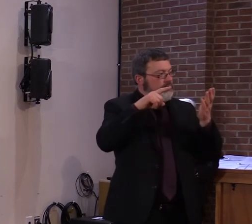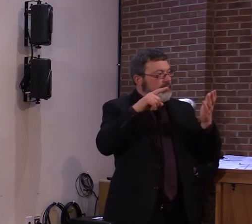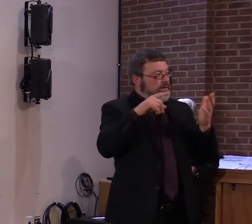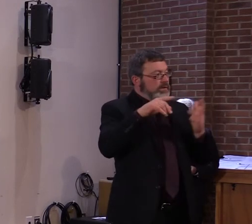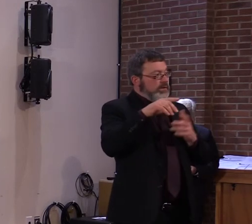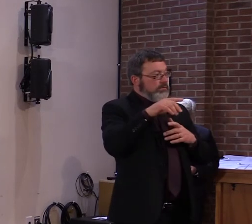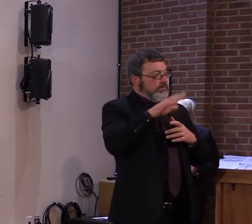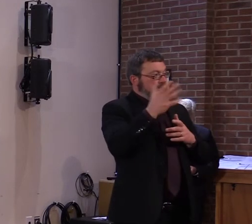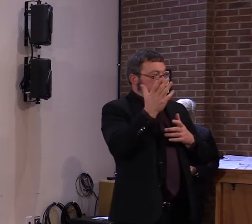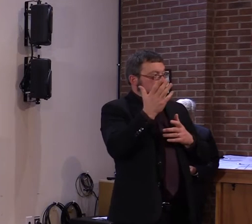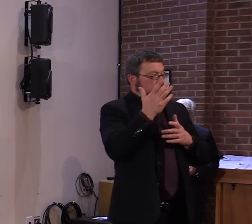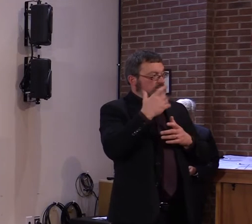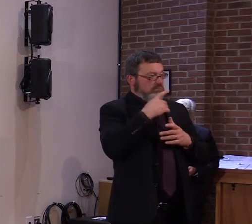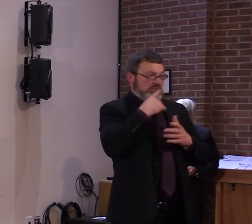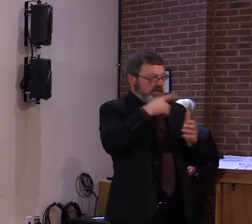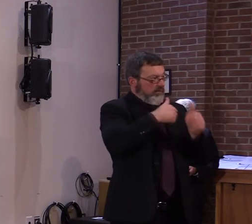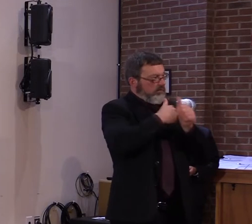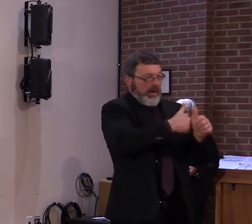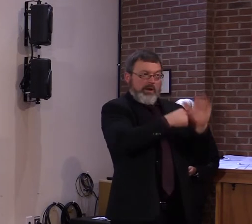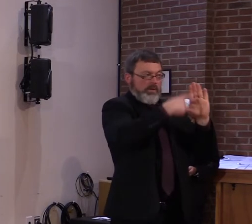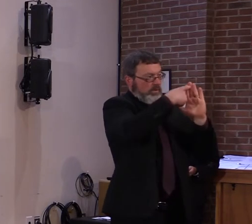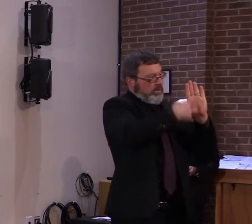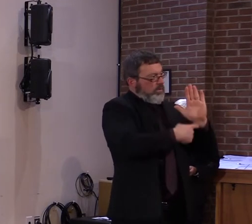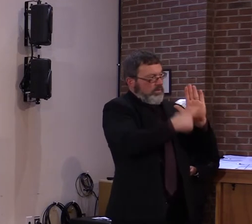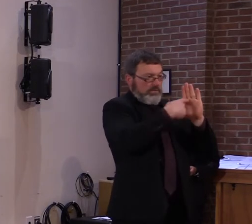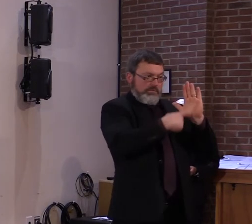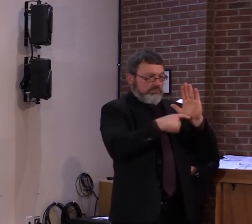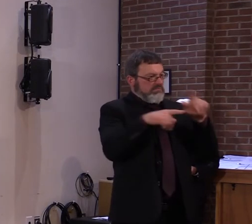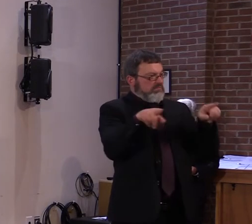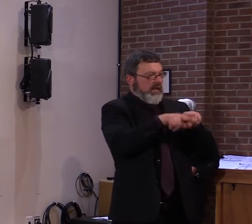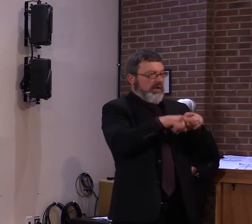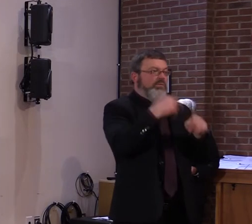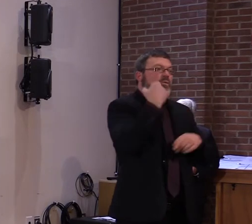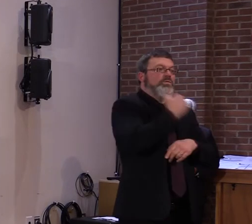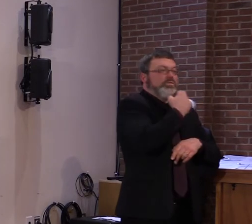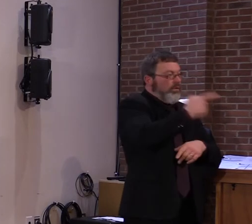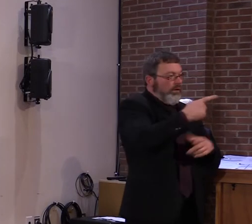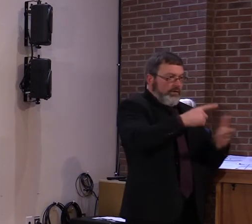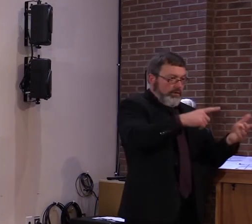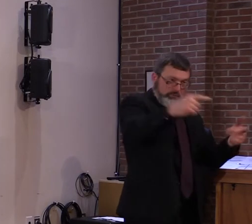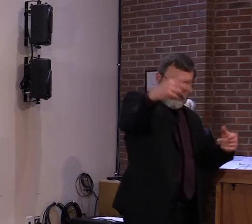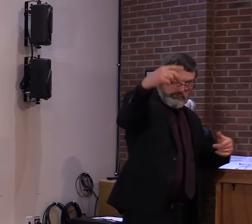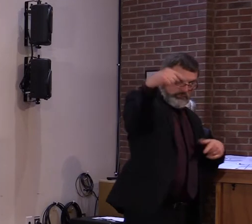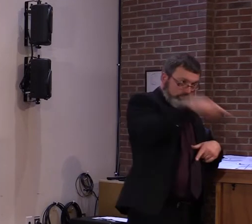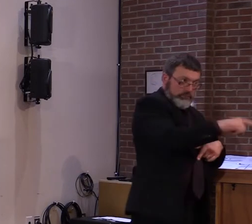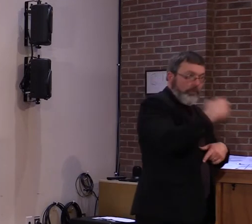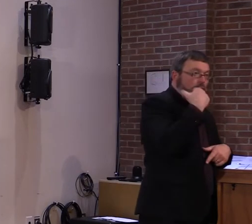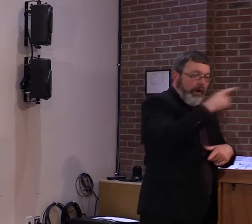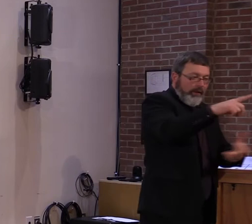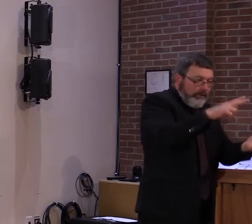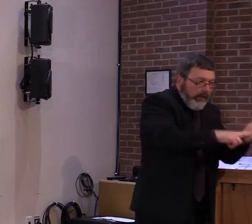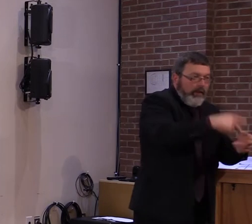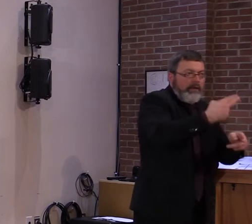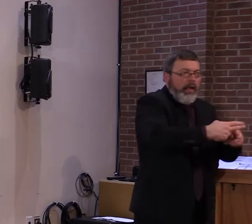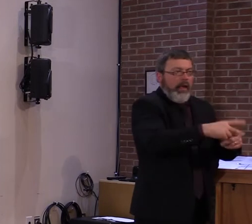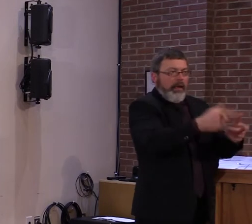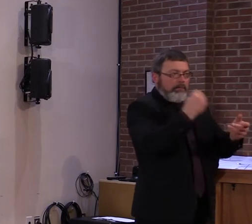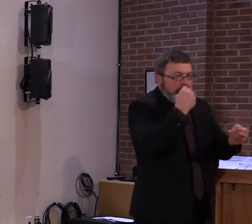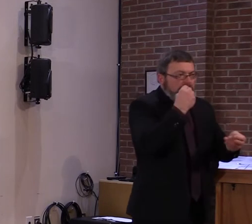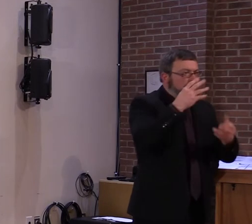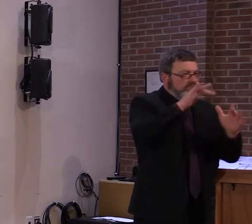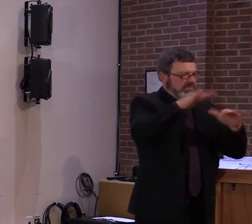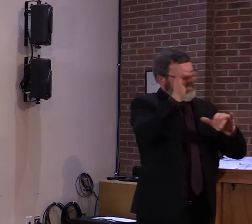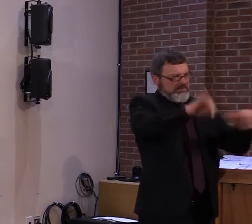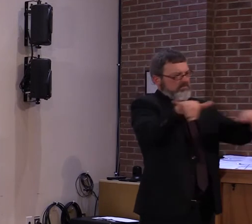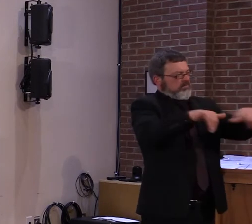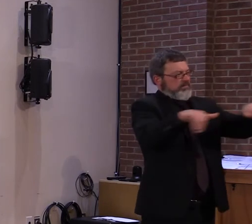asking folks who are coming into their business to attest that they understand the the guidelines and that they have met those